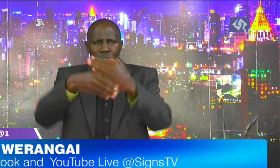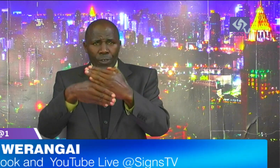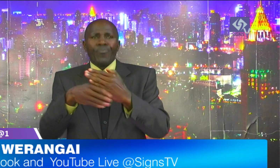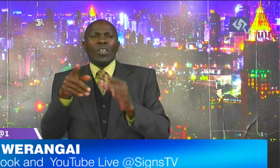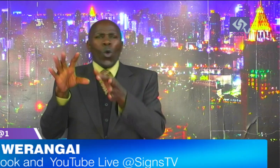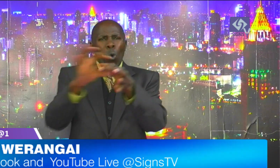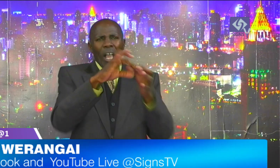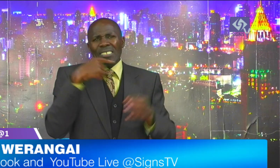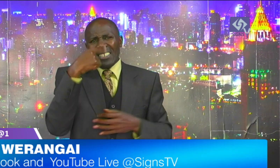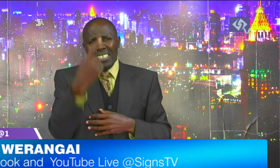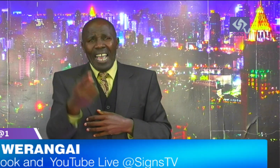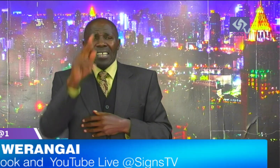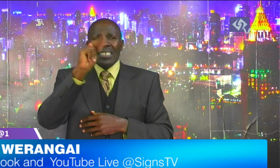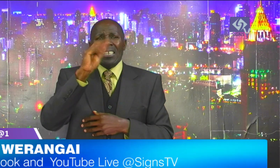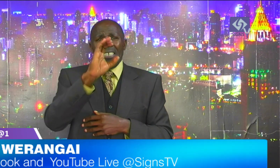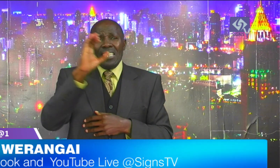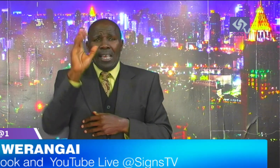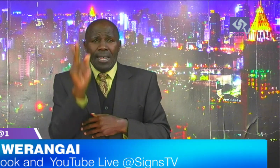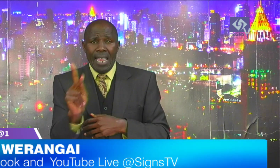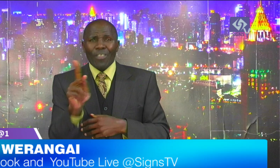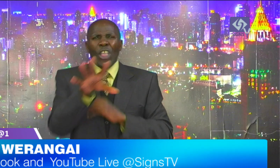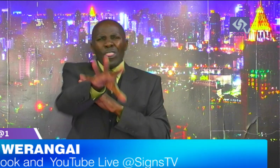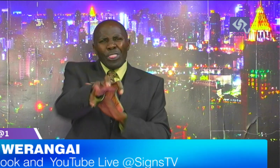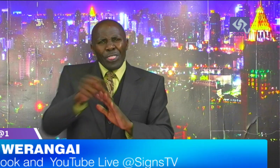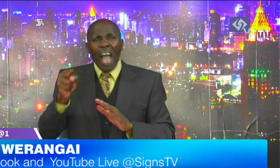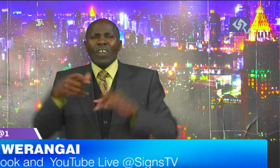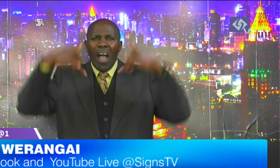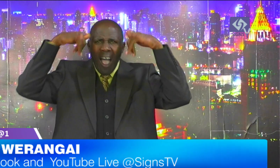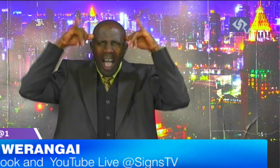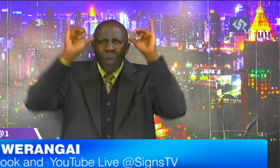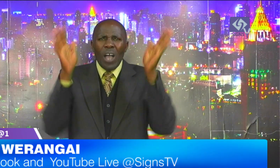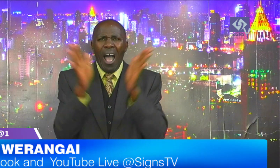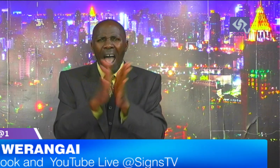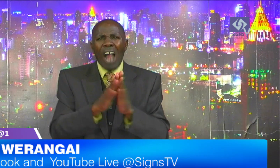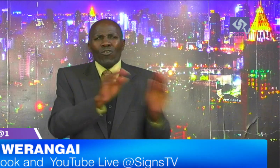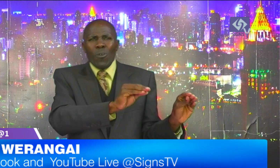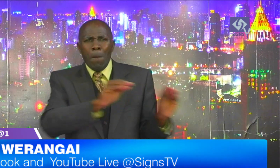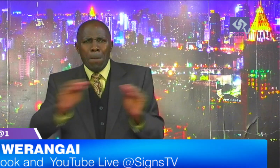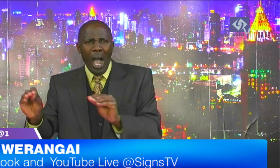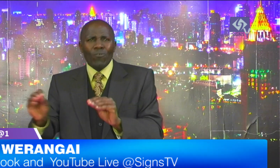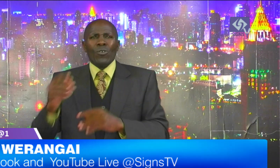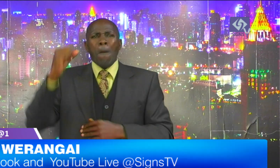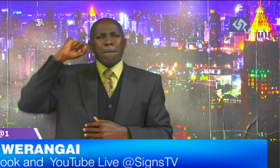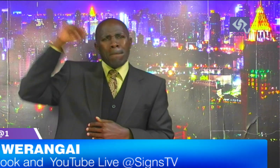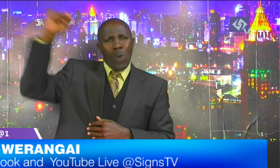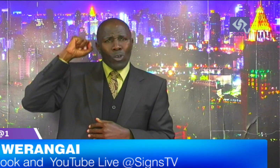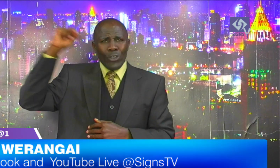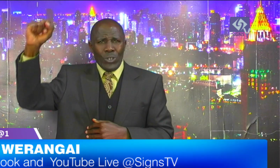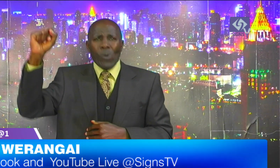conflict. According to NCCK, theft of cattle and incitement by politicians were found to